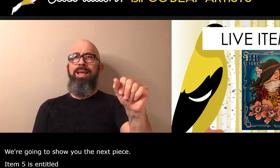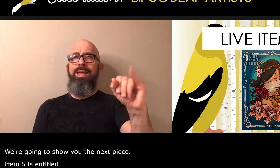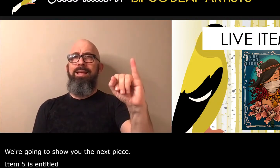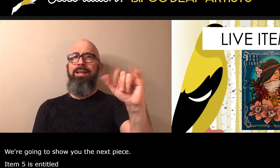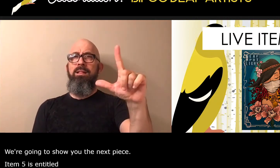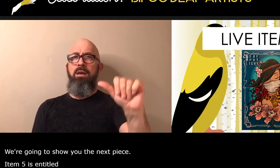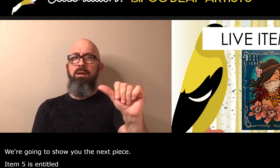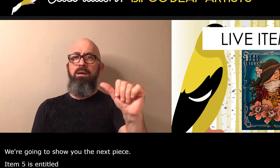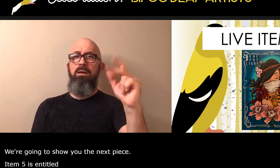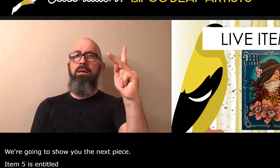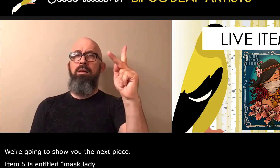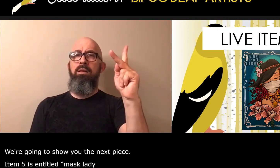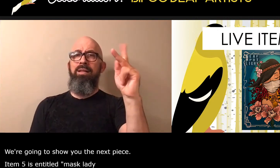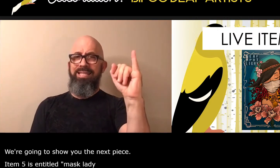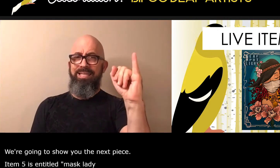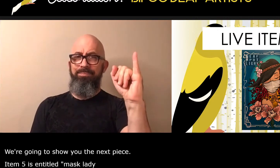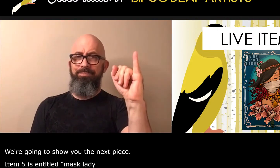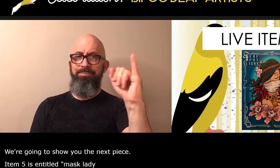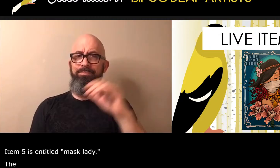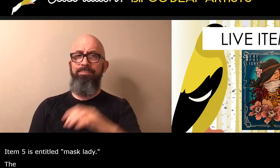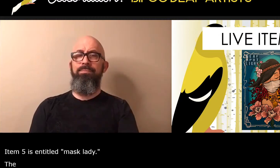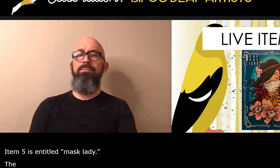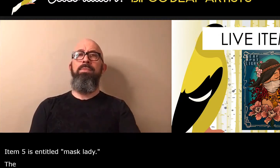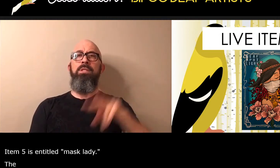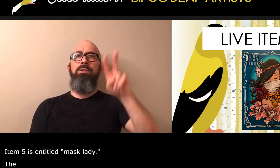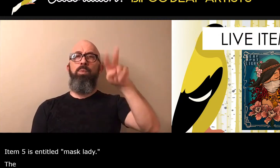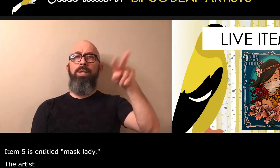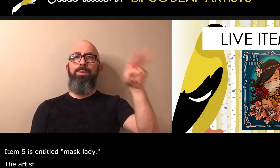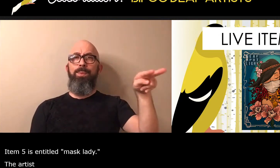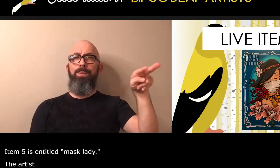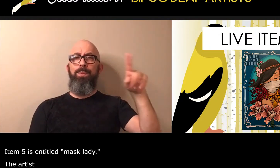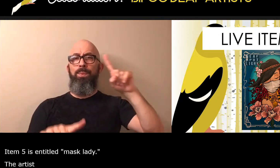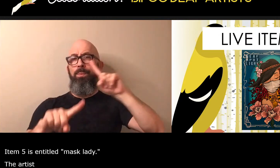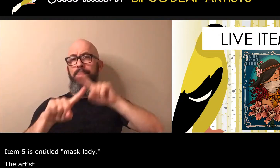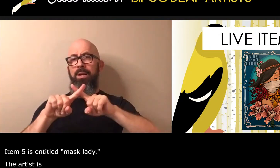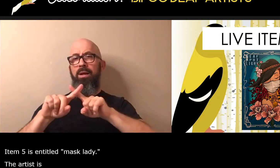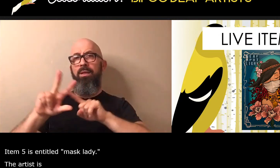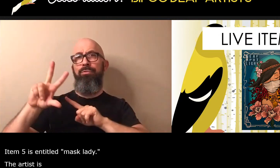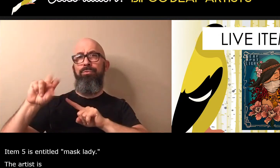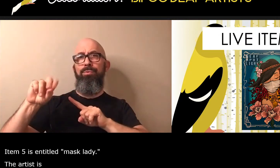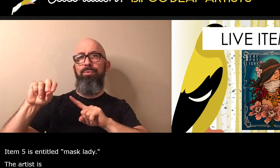The artist is Kaylee Key.